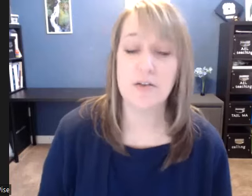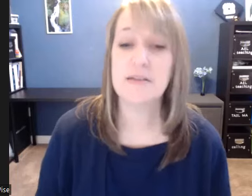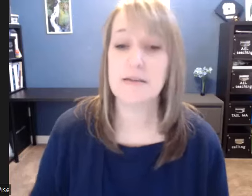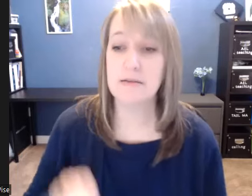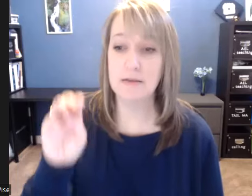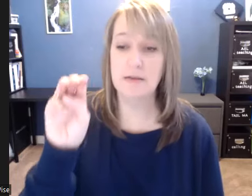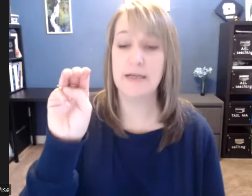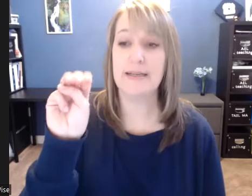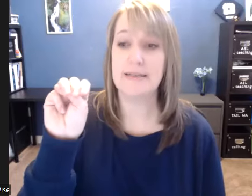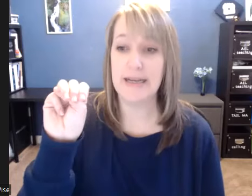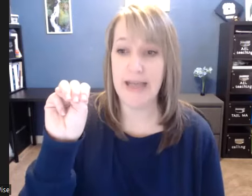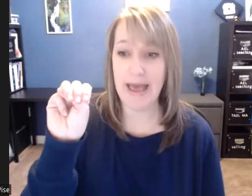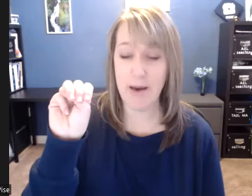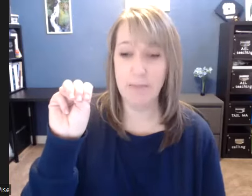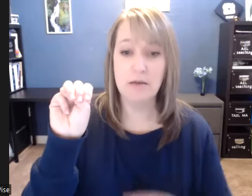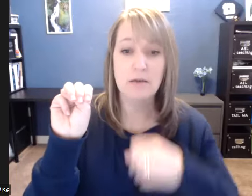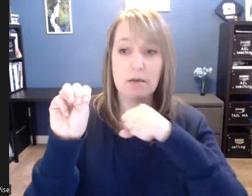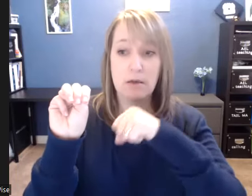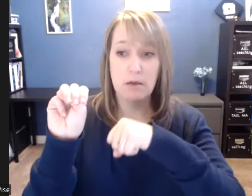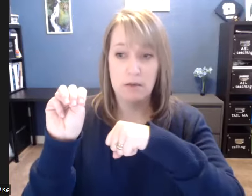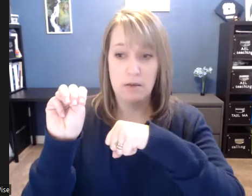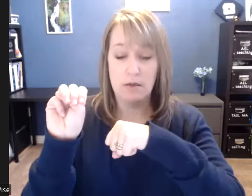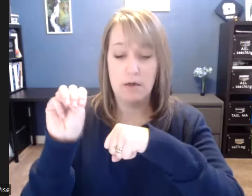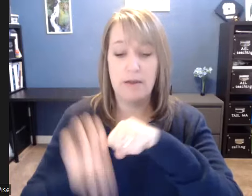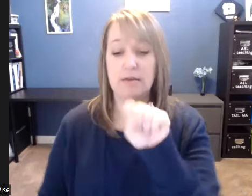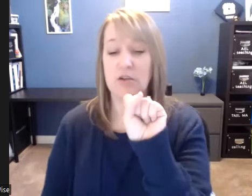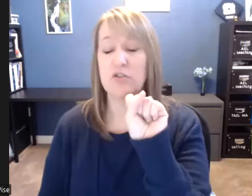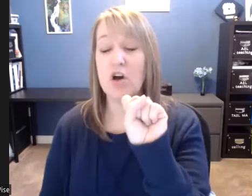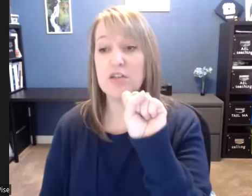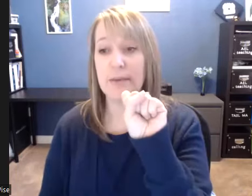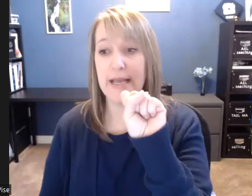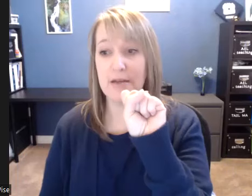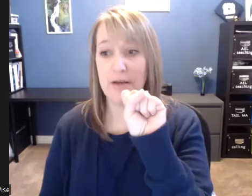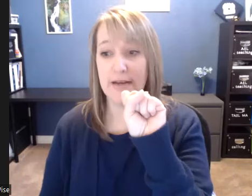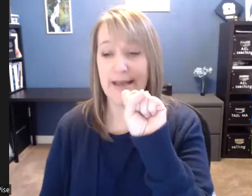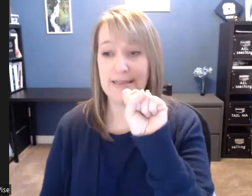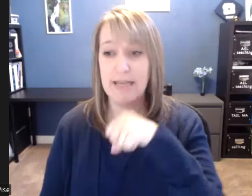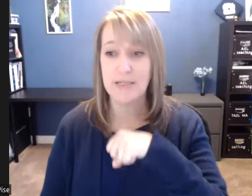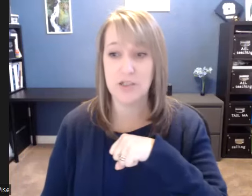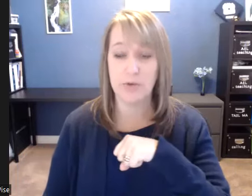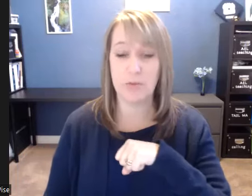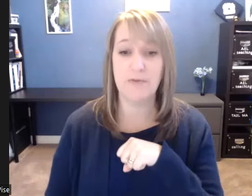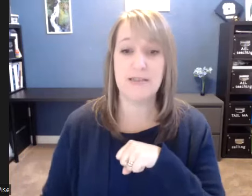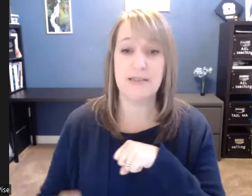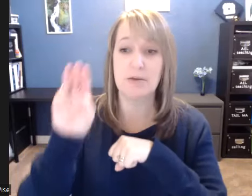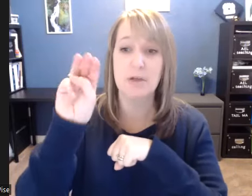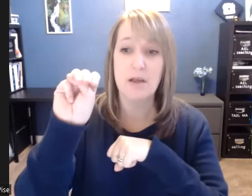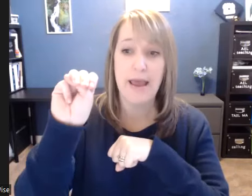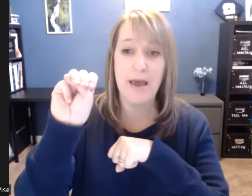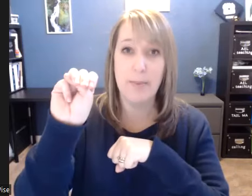McDonald's is signed M on, so your non-dominant hand will have an S hand shape with your palm facing down, M on